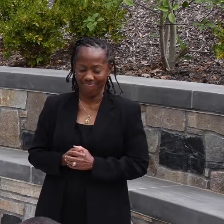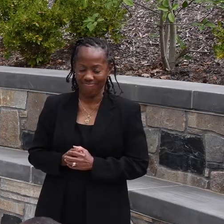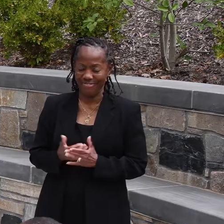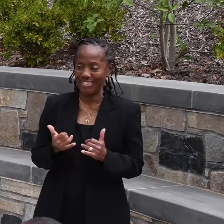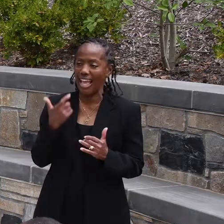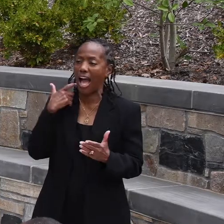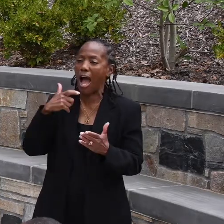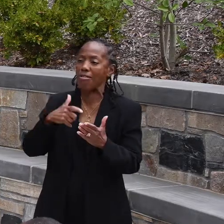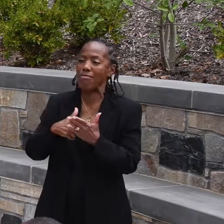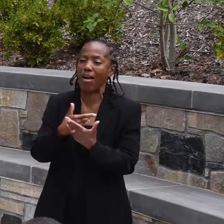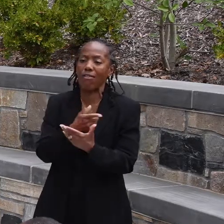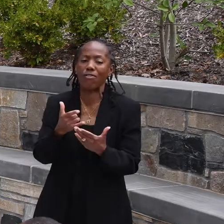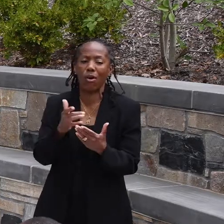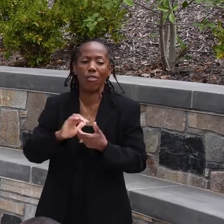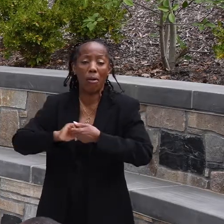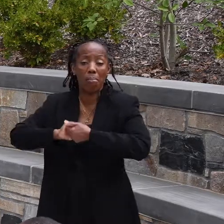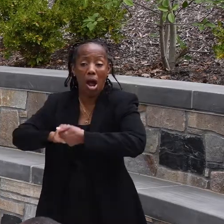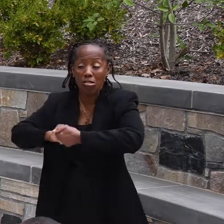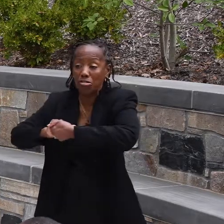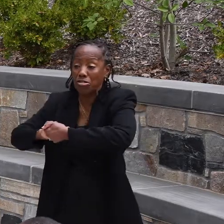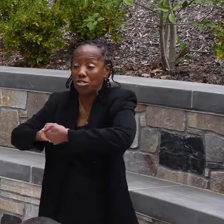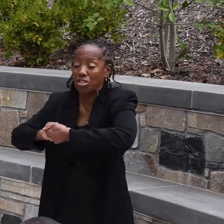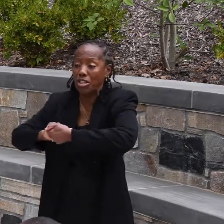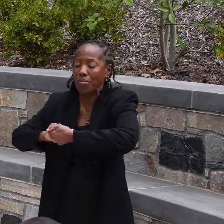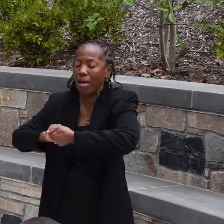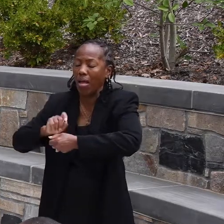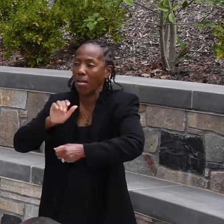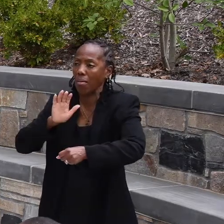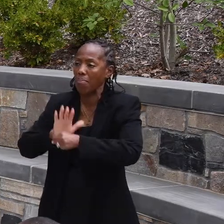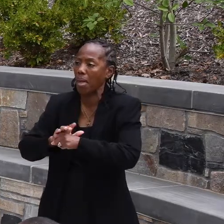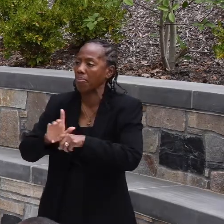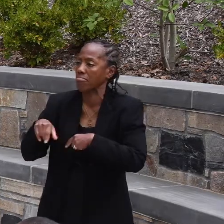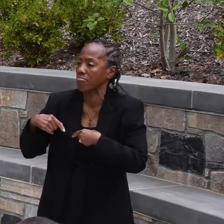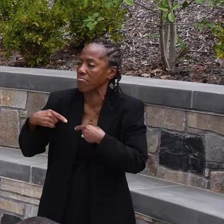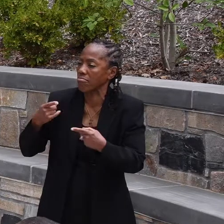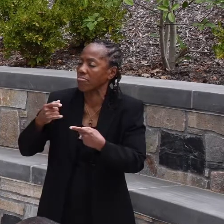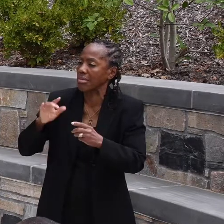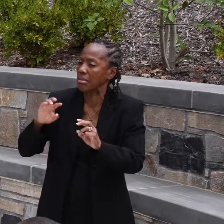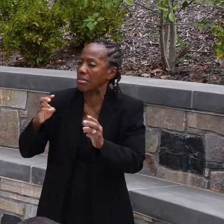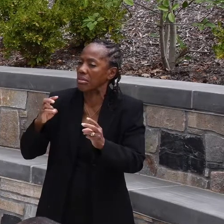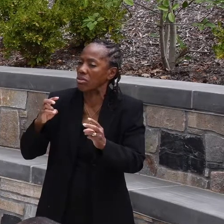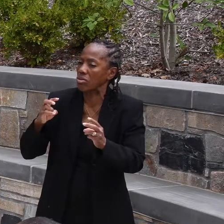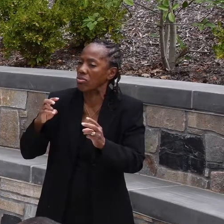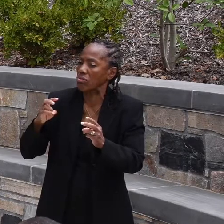I'd like to acknowledge them for their partnership and commitment to this issue.